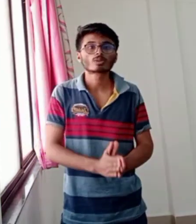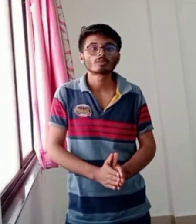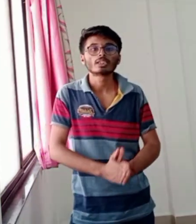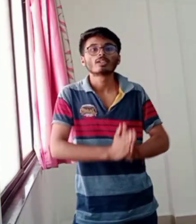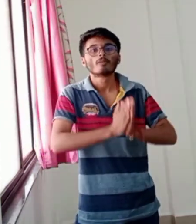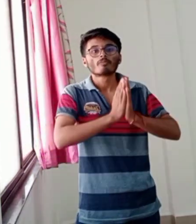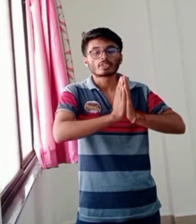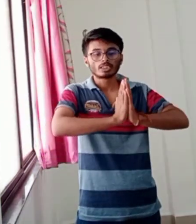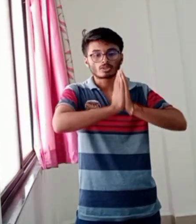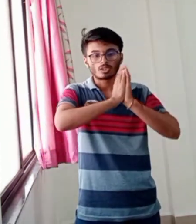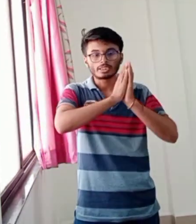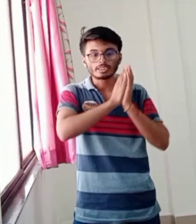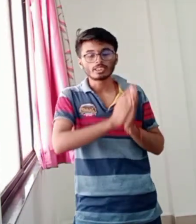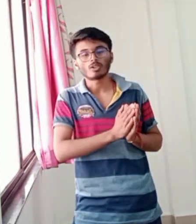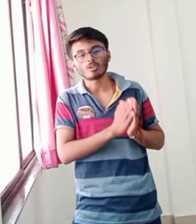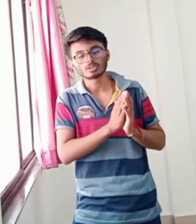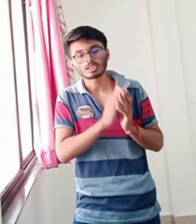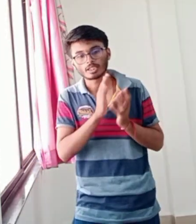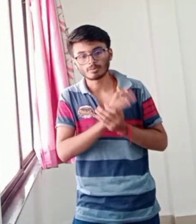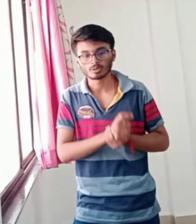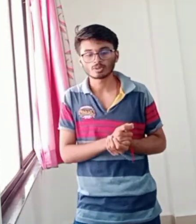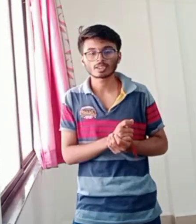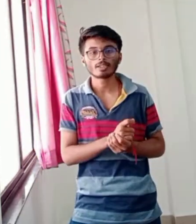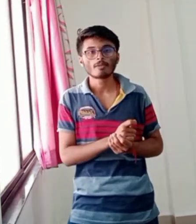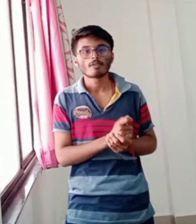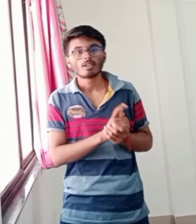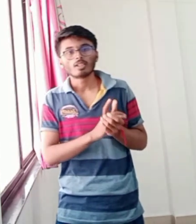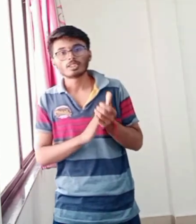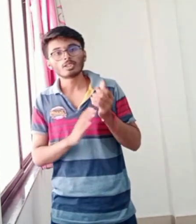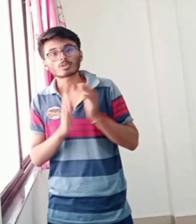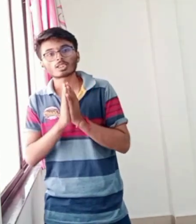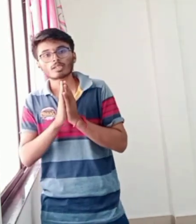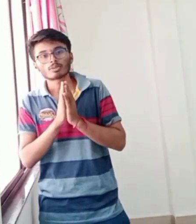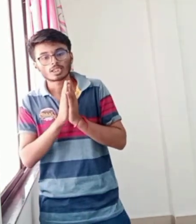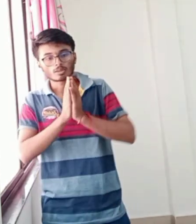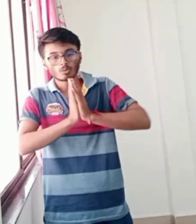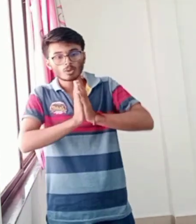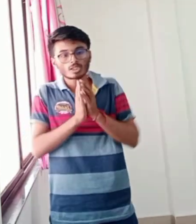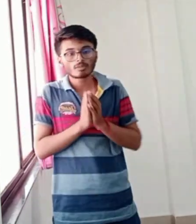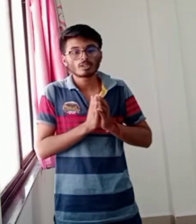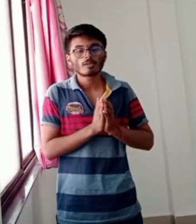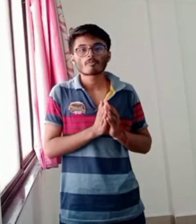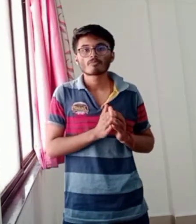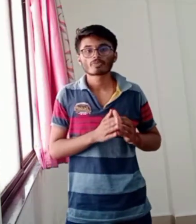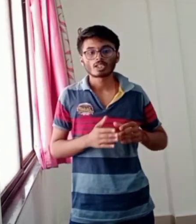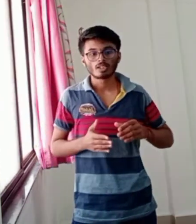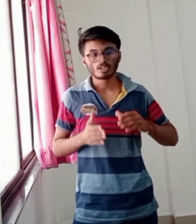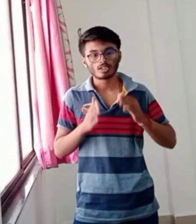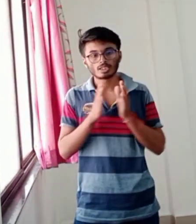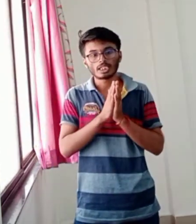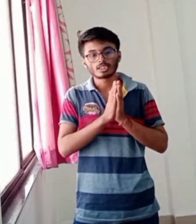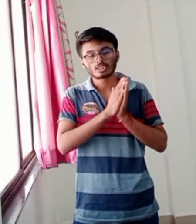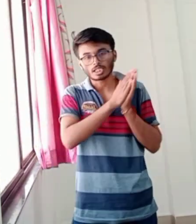then this is called as a deoxyribose. Okay, deoxyribose are more stable than the